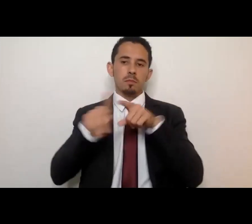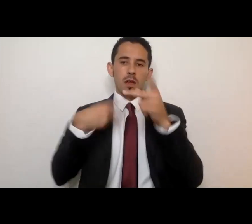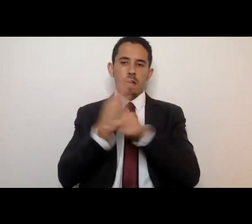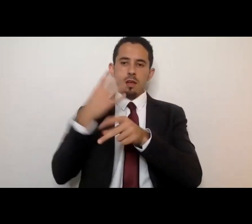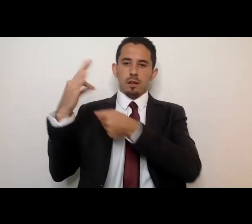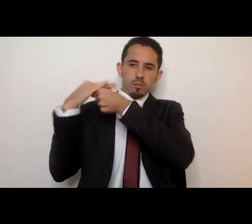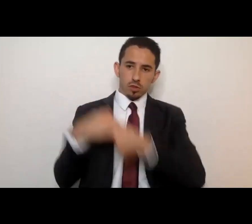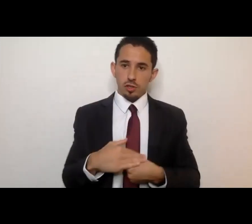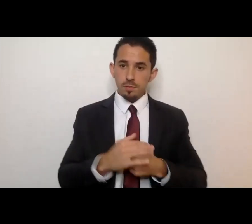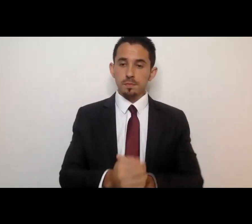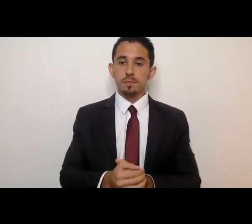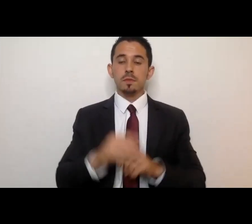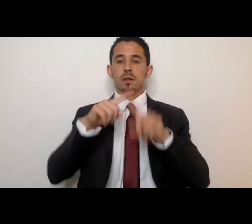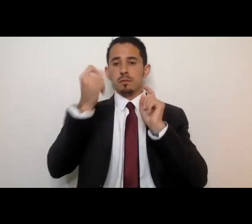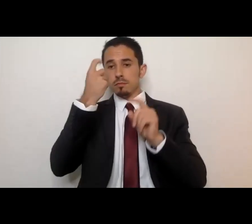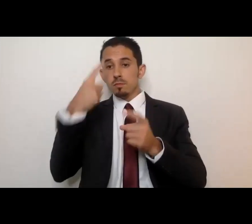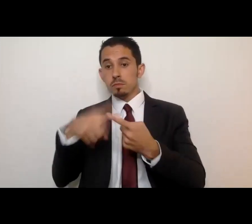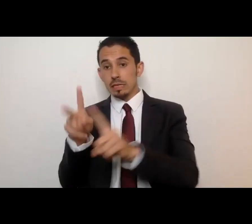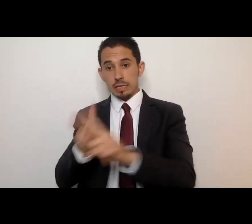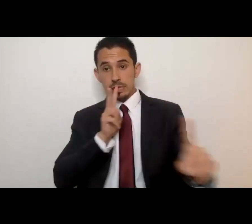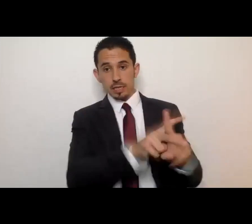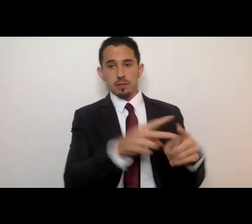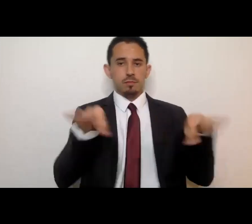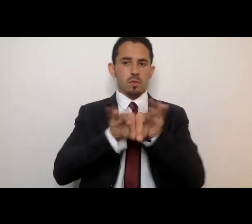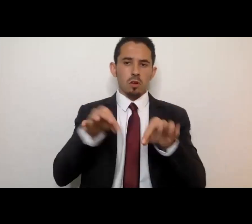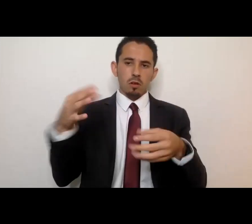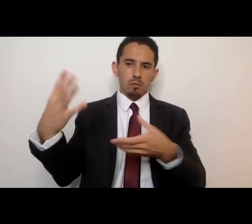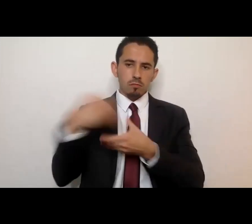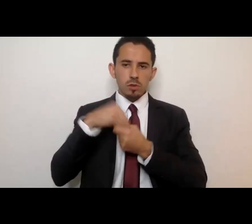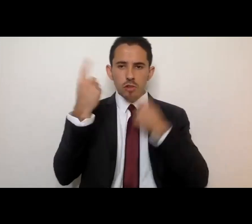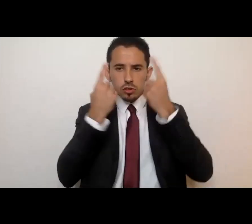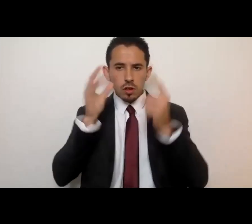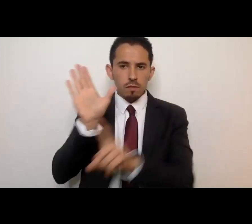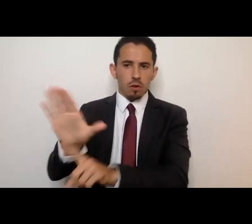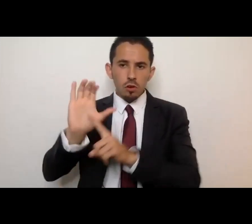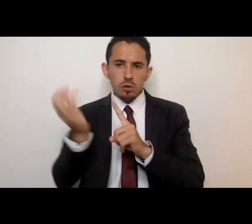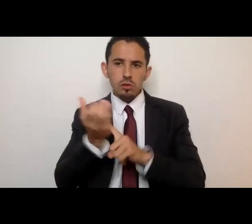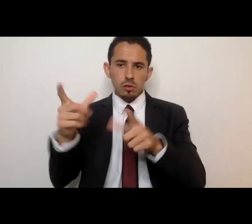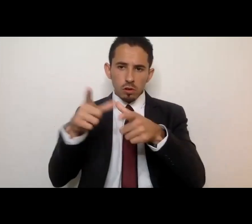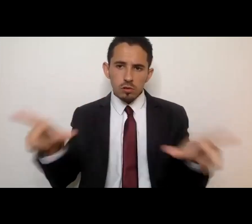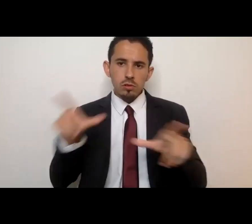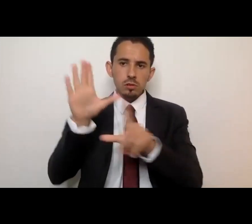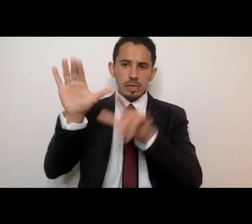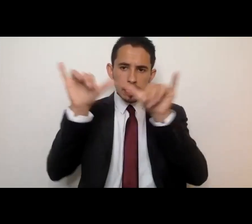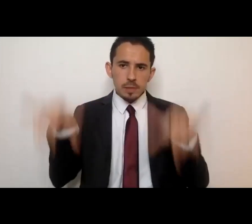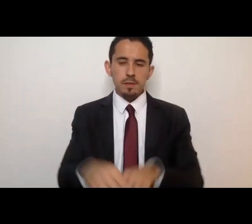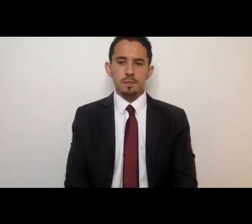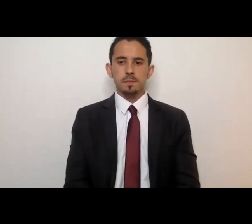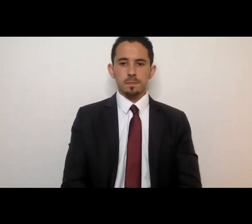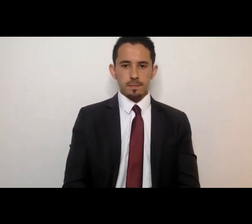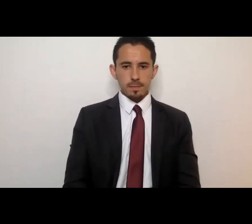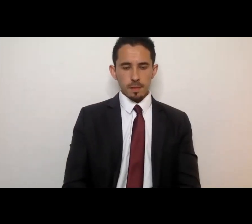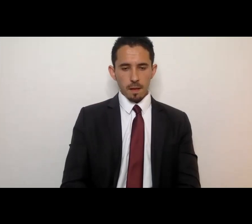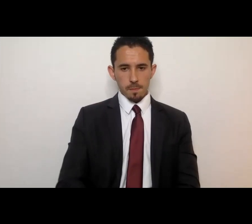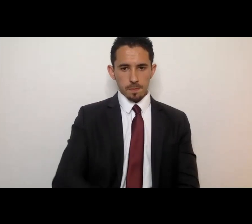their primary communication experience the same kind of oppression and inaccessibility to information. We do need to be considerate of their